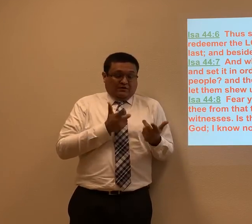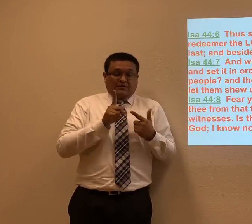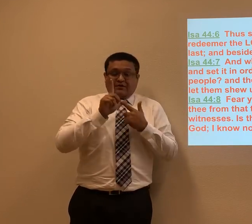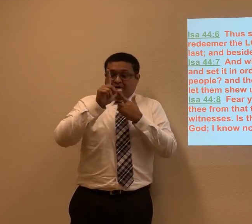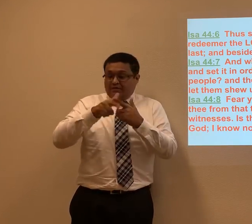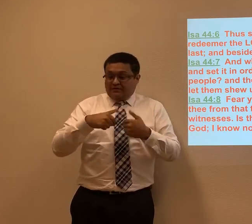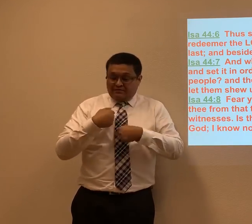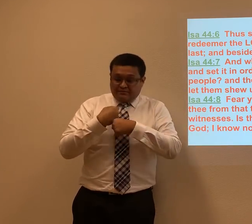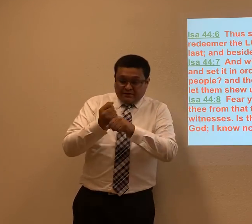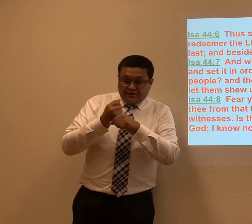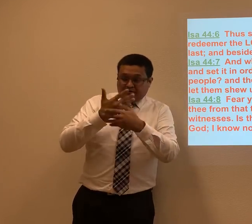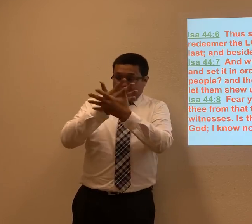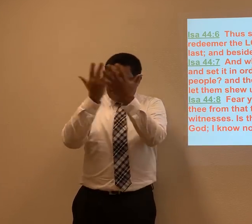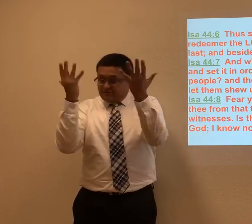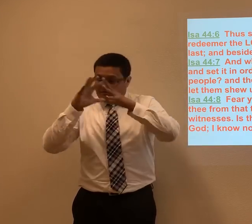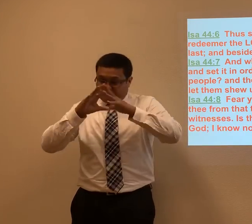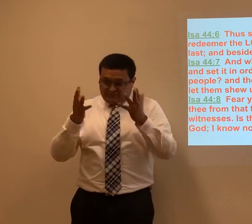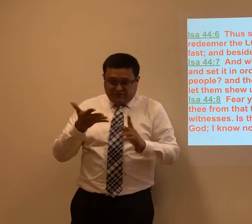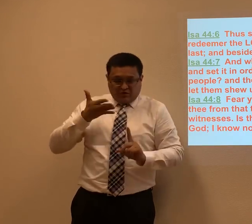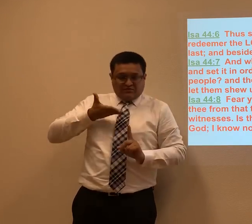one else. So